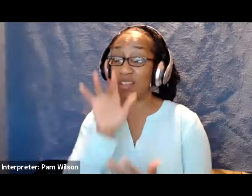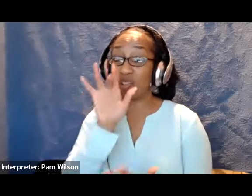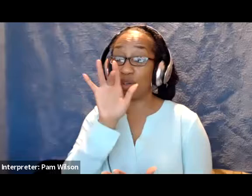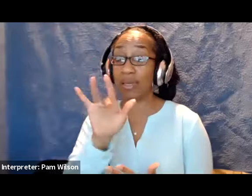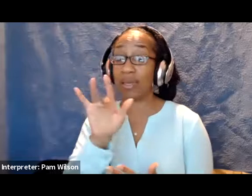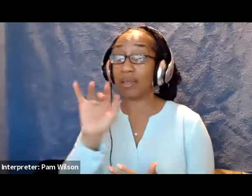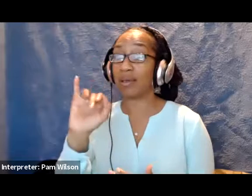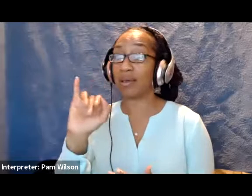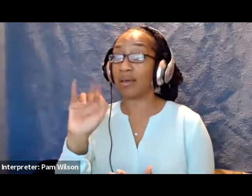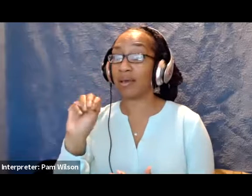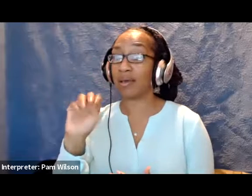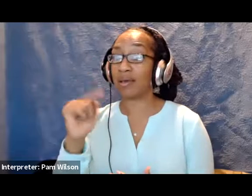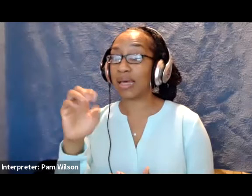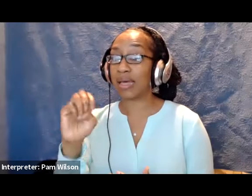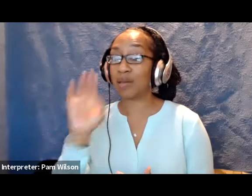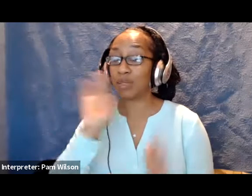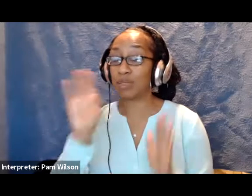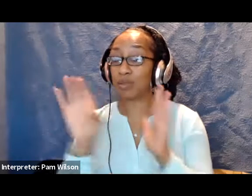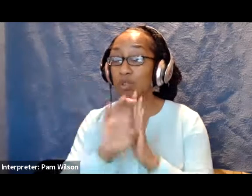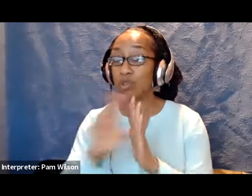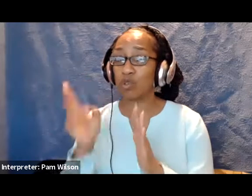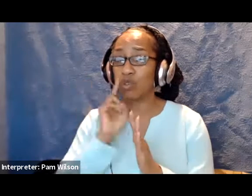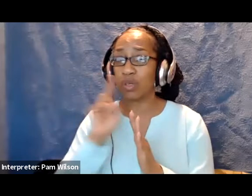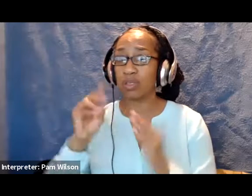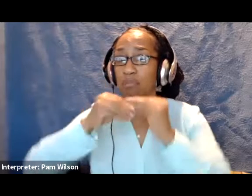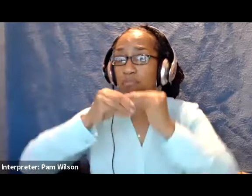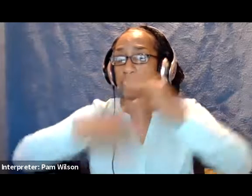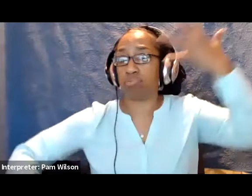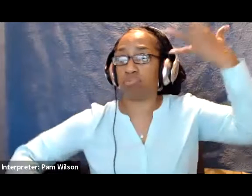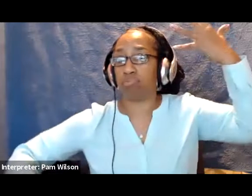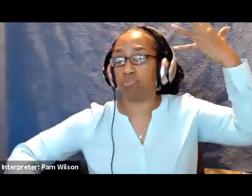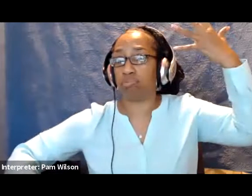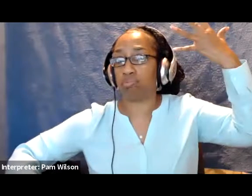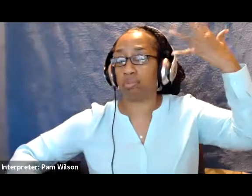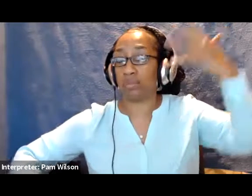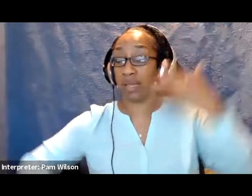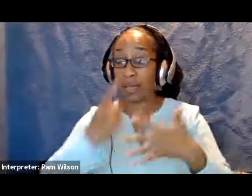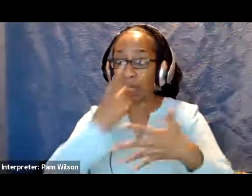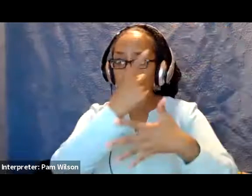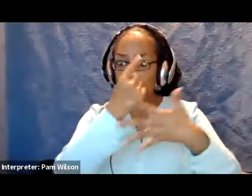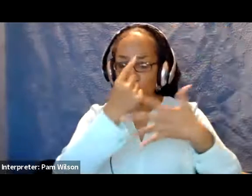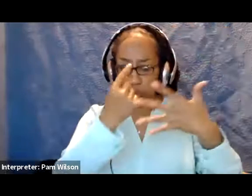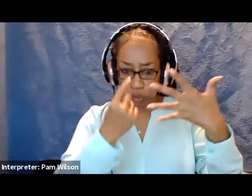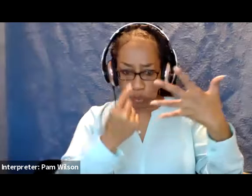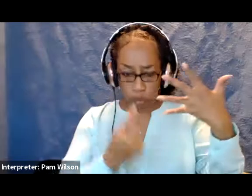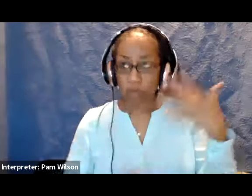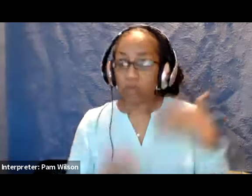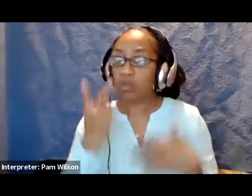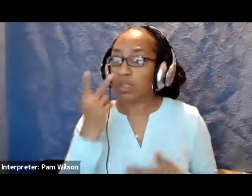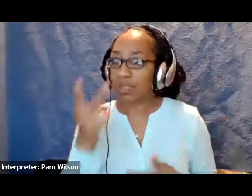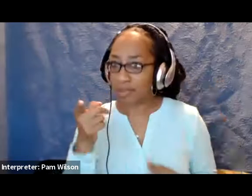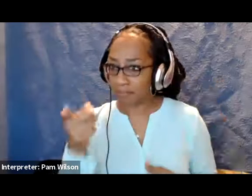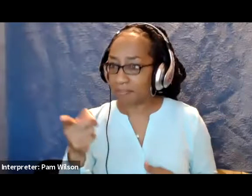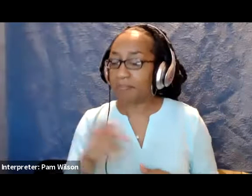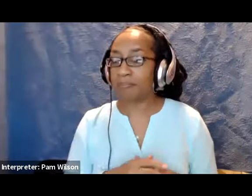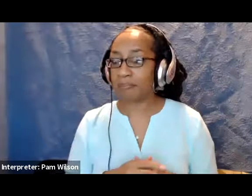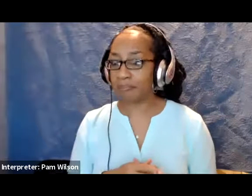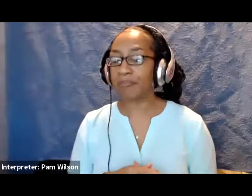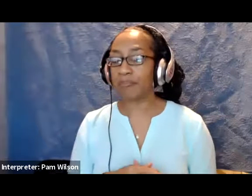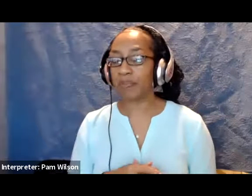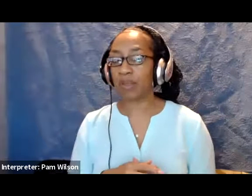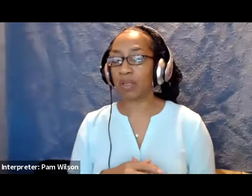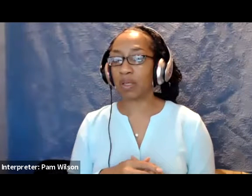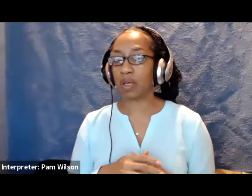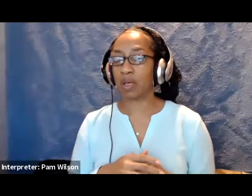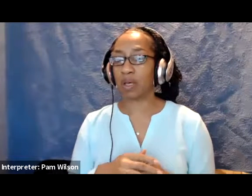of information about what you need to do in planning. And we'll go through this. I have a little picture.